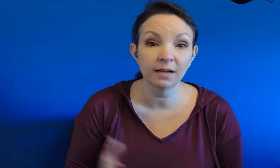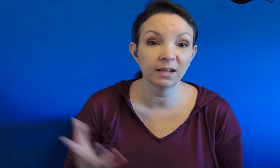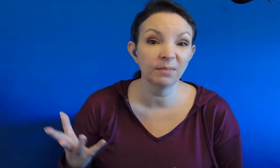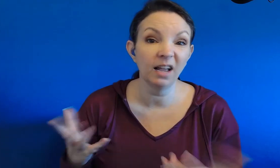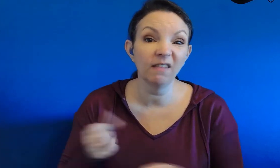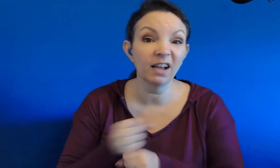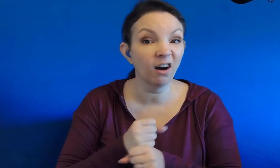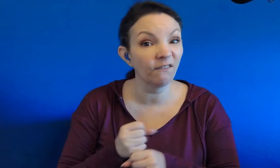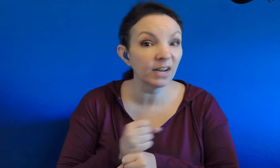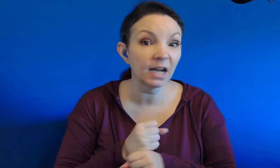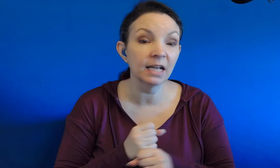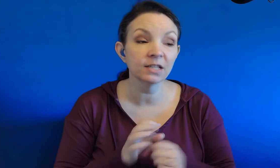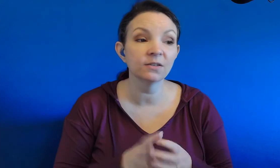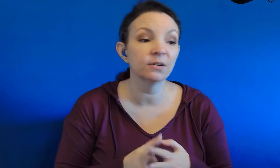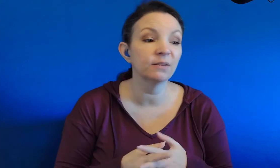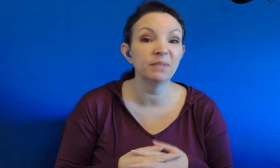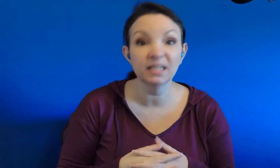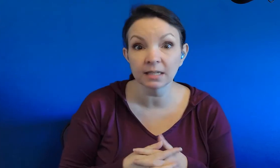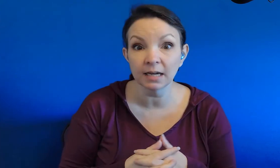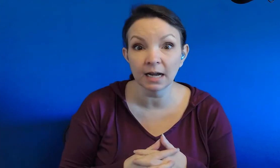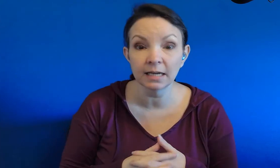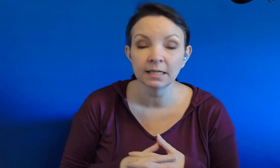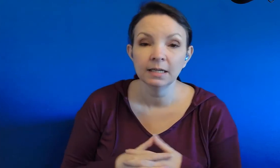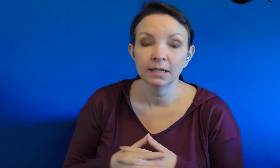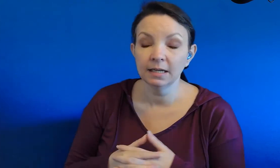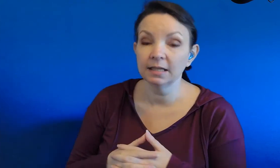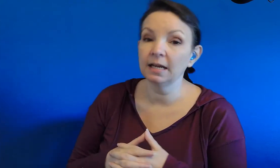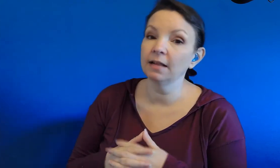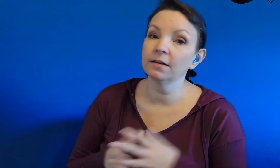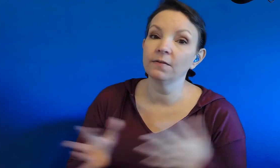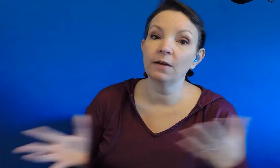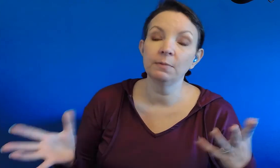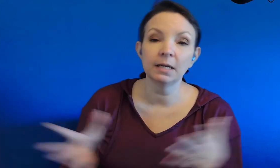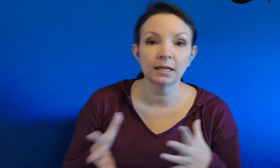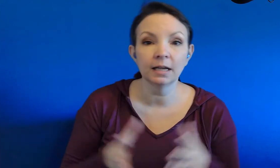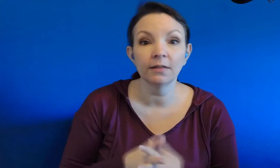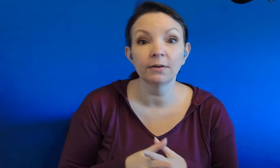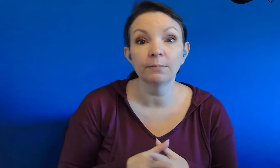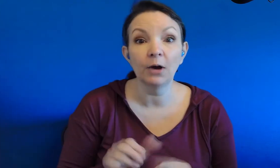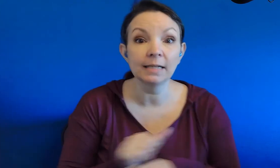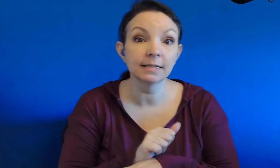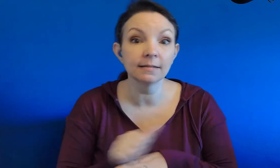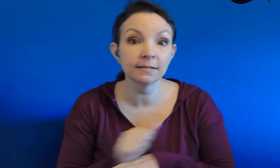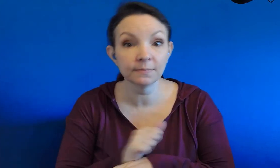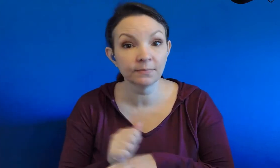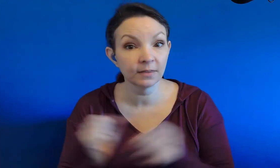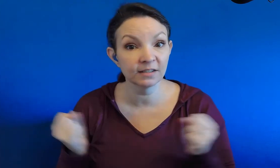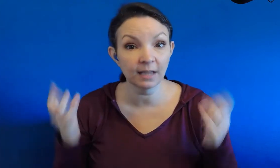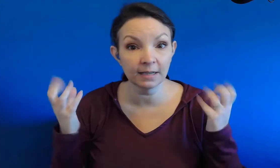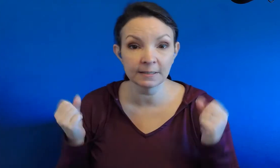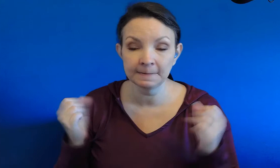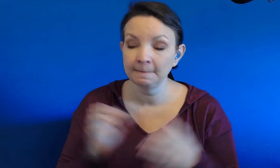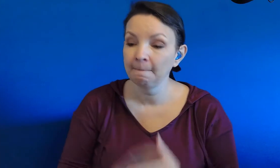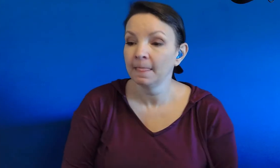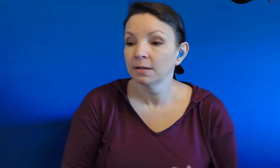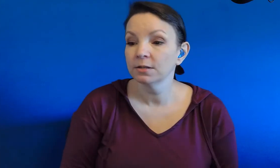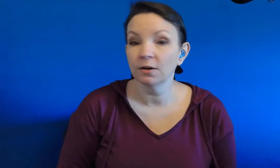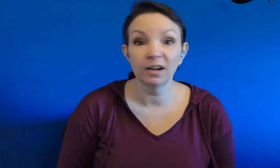have like coffee nights or a pizza night get together for everybody to get together and process the signs. So I encourage